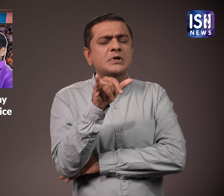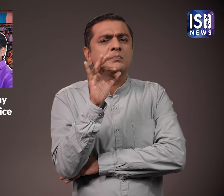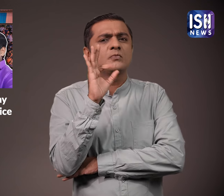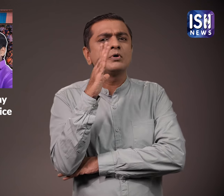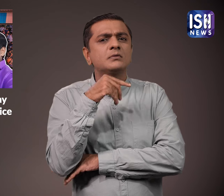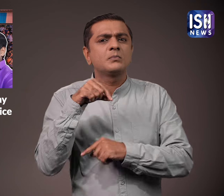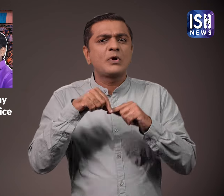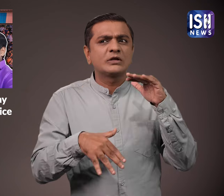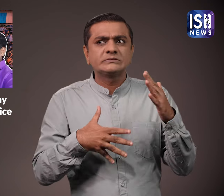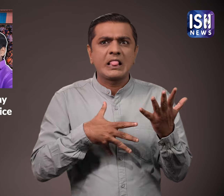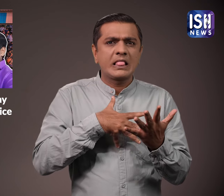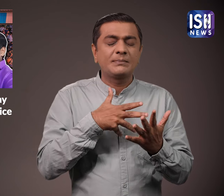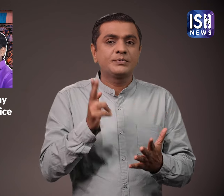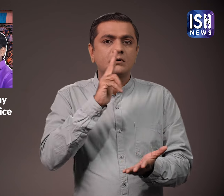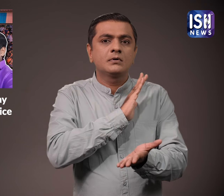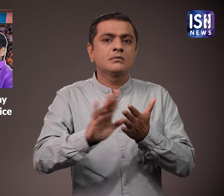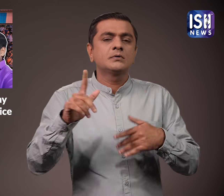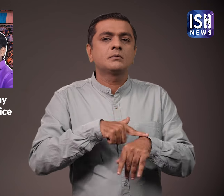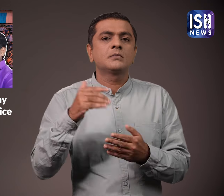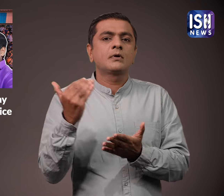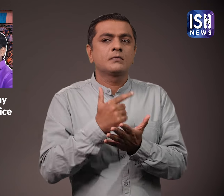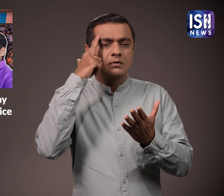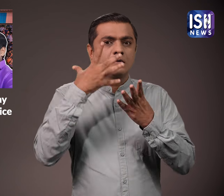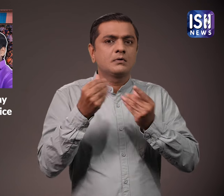Both cases are similar. Maybe this is politically motivated.